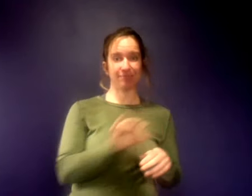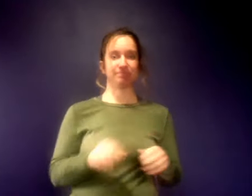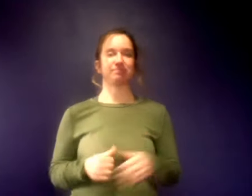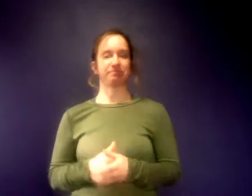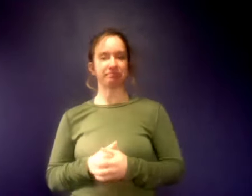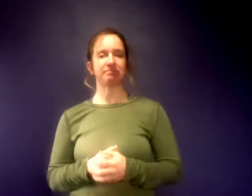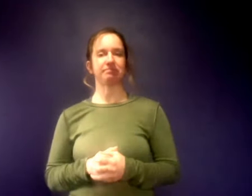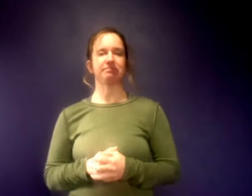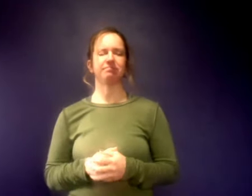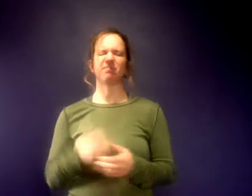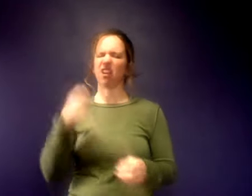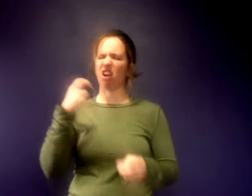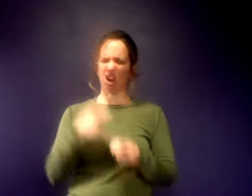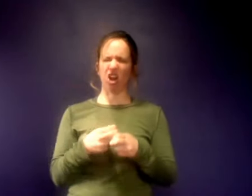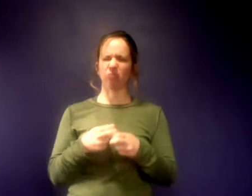Let's do some harder problems.